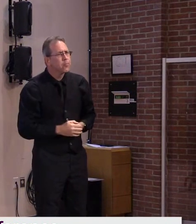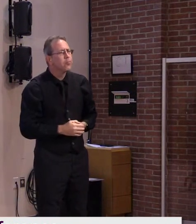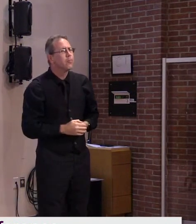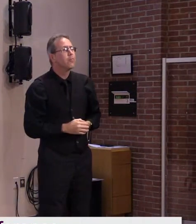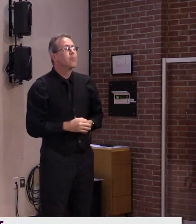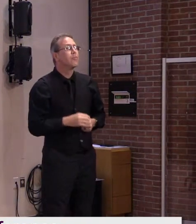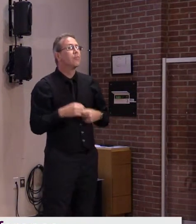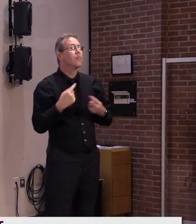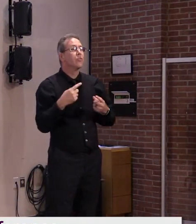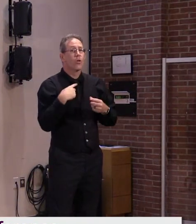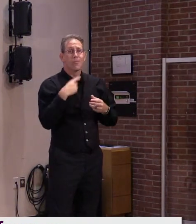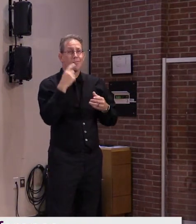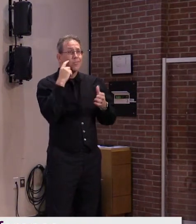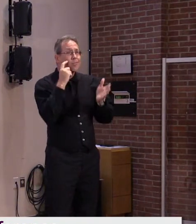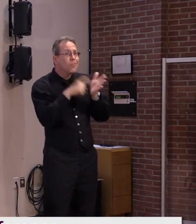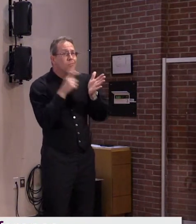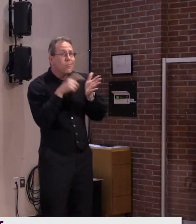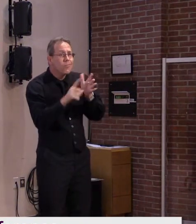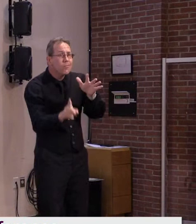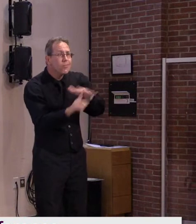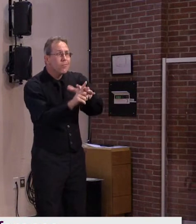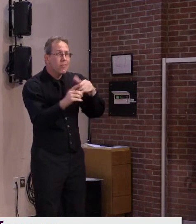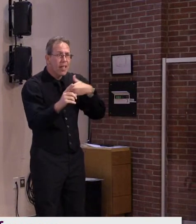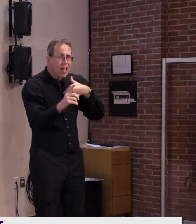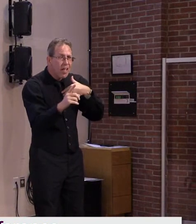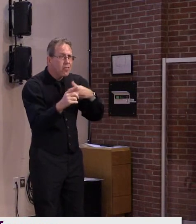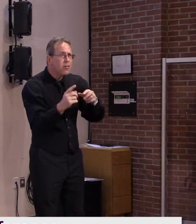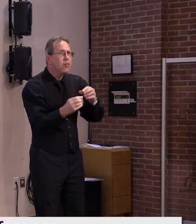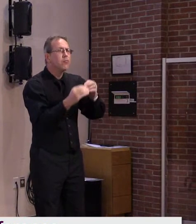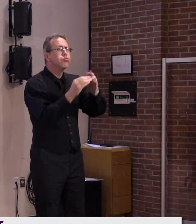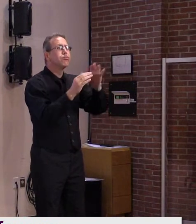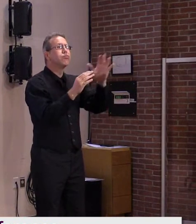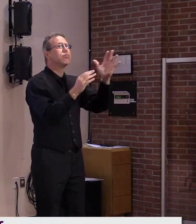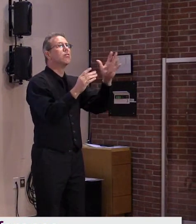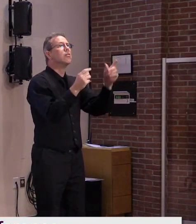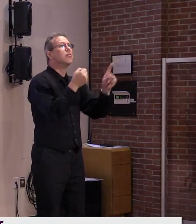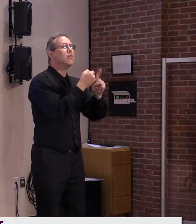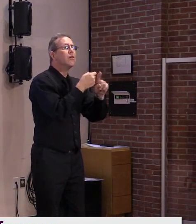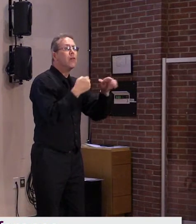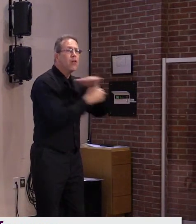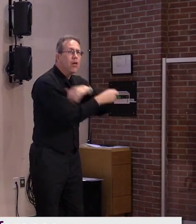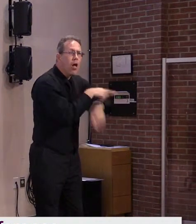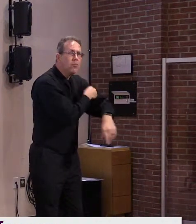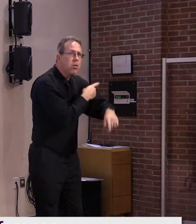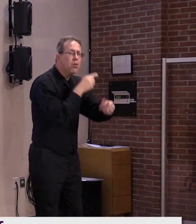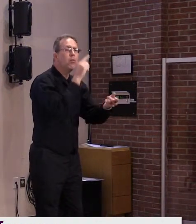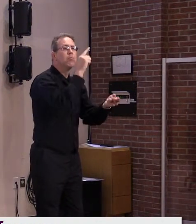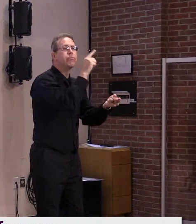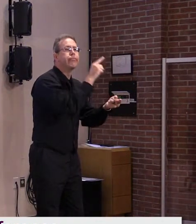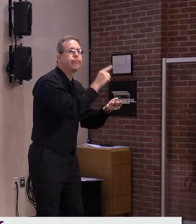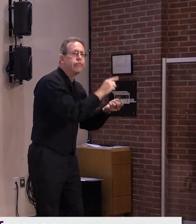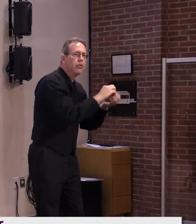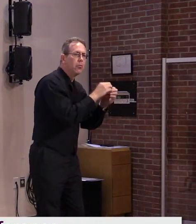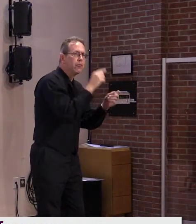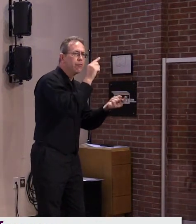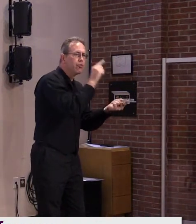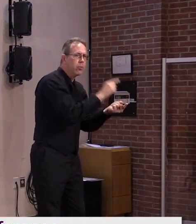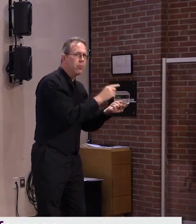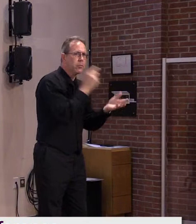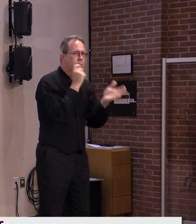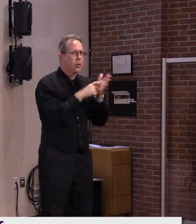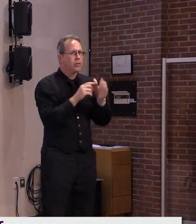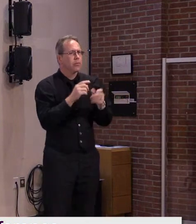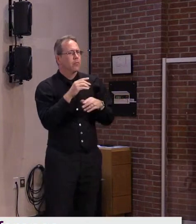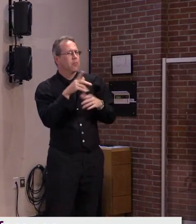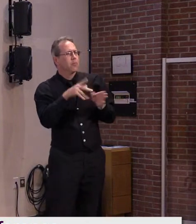good to see that those numbers are slowing across the country as well. When we look at the next slide, this is really looking at the trends on a county-by-county